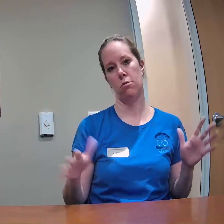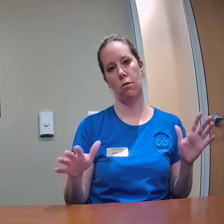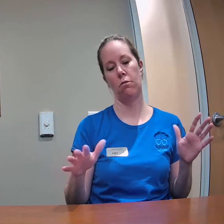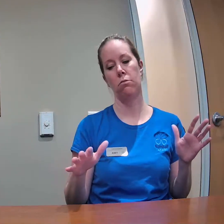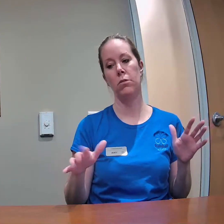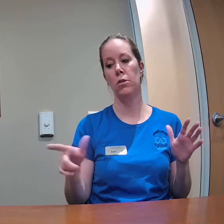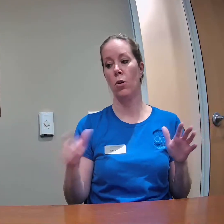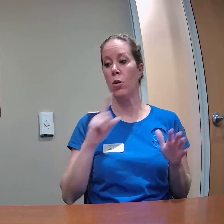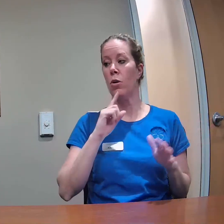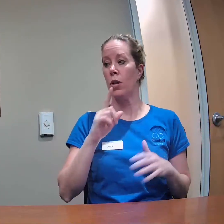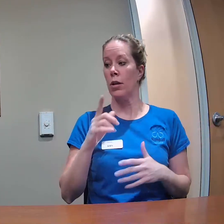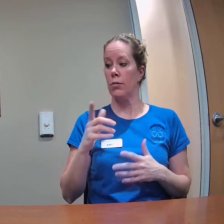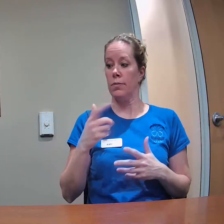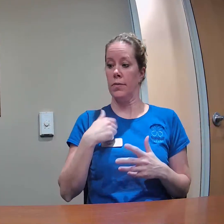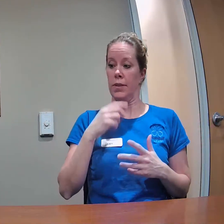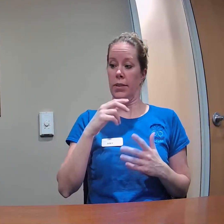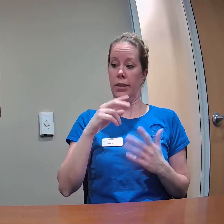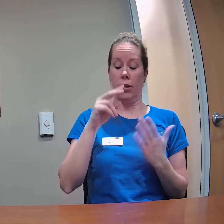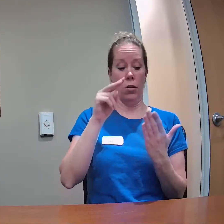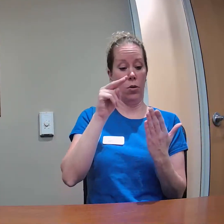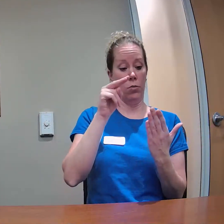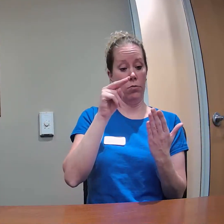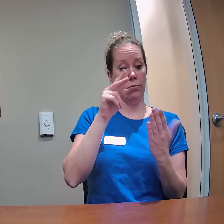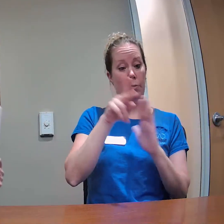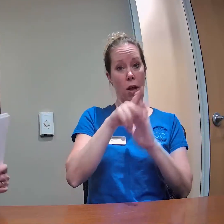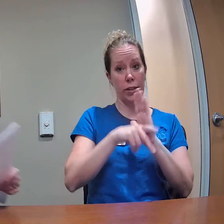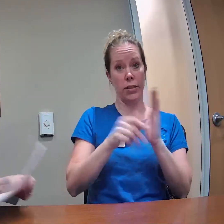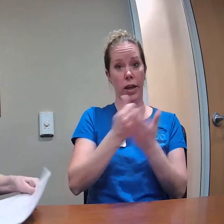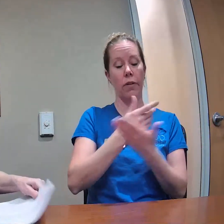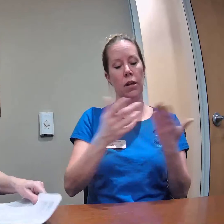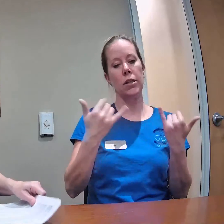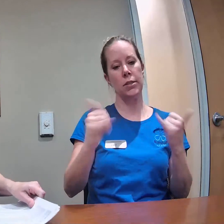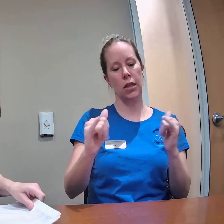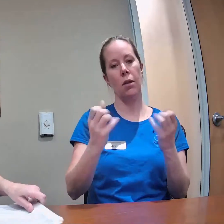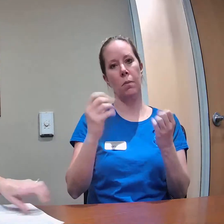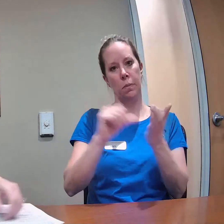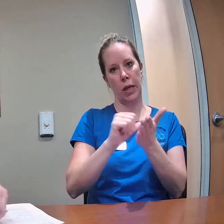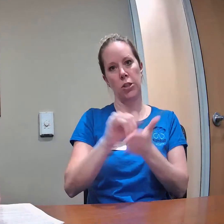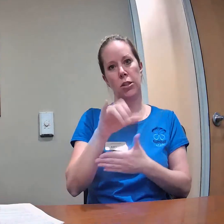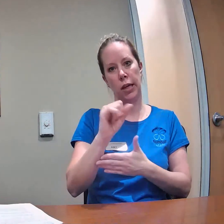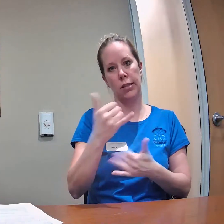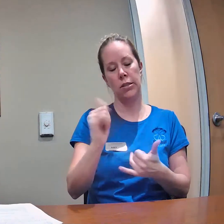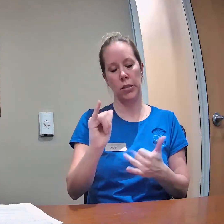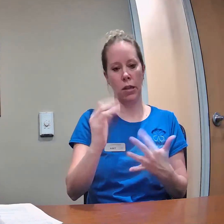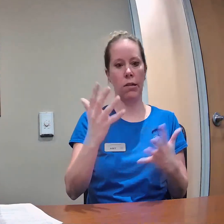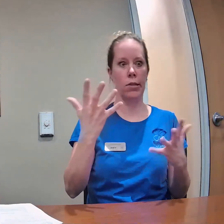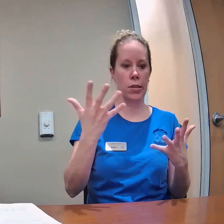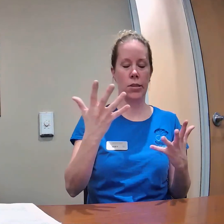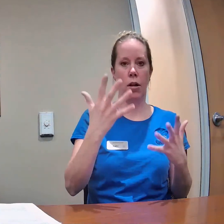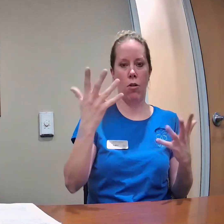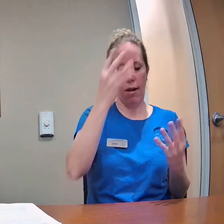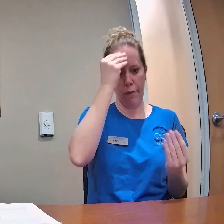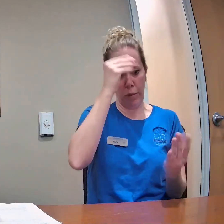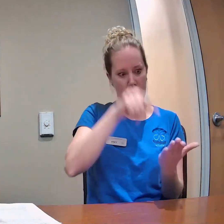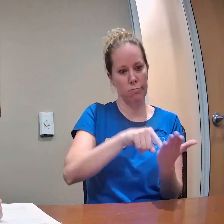and arduous to read, but those are the important points, I think, at this point in time. I wanted to announce that